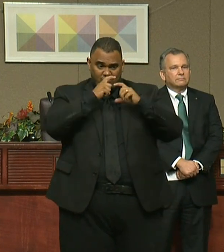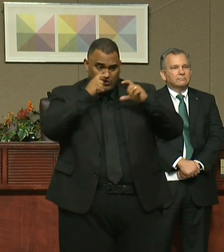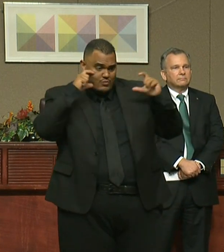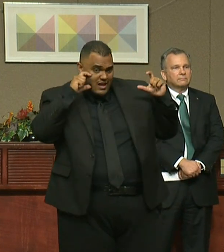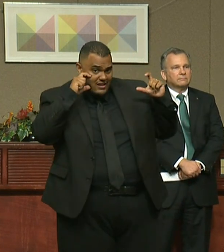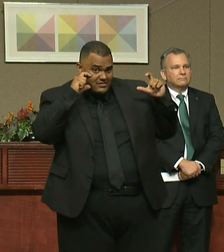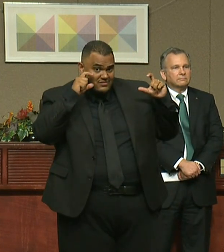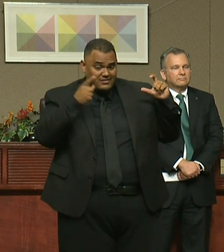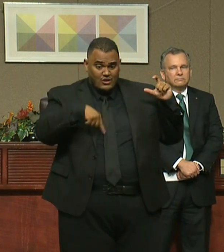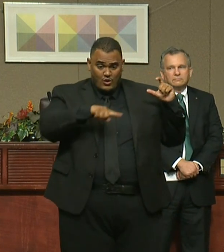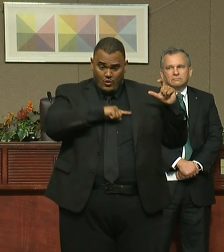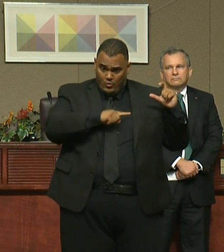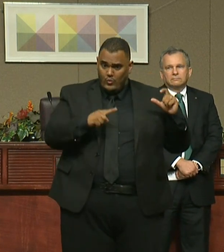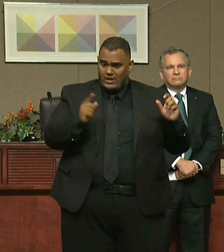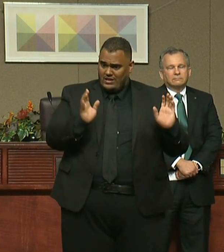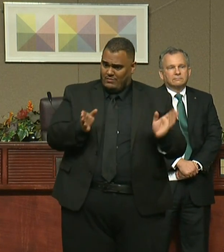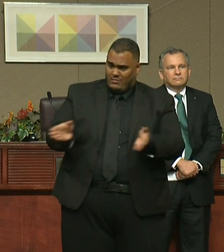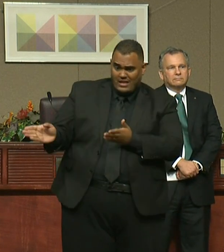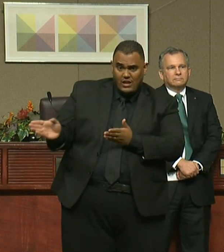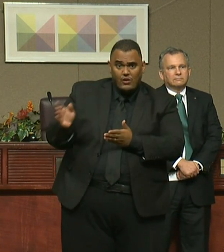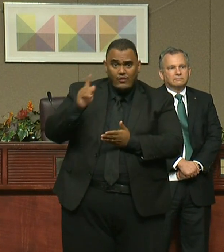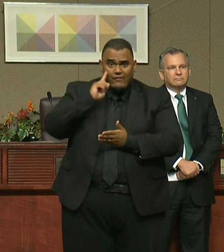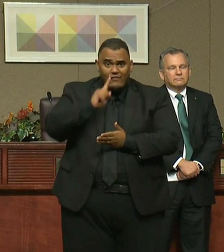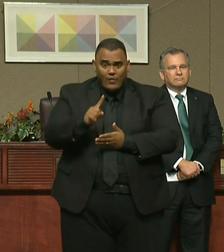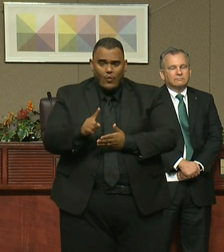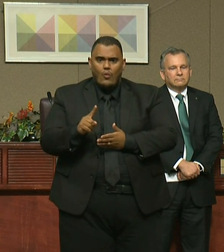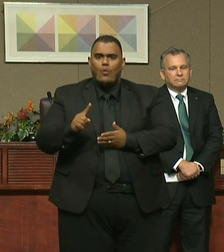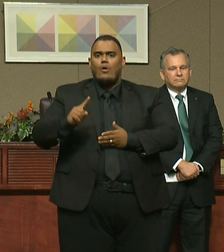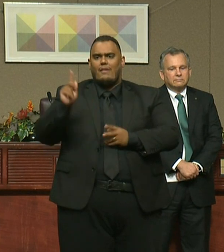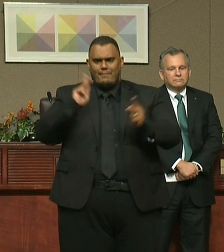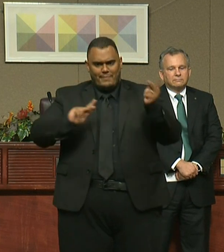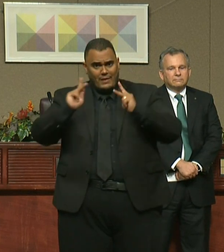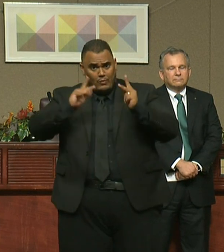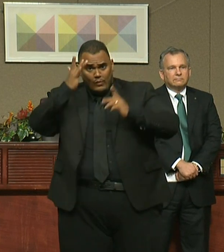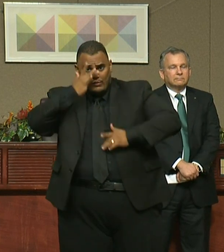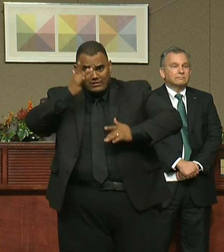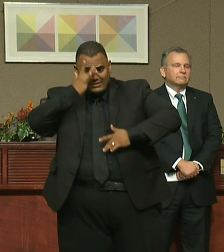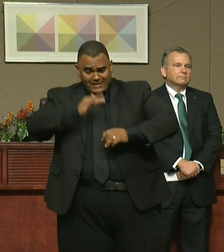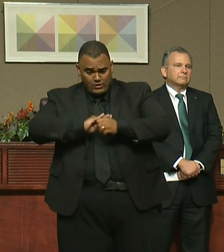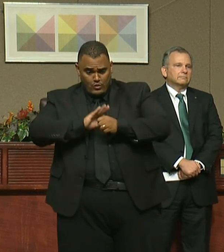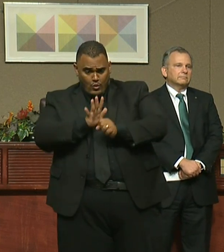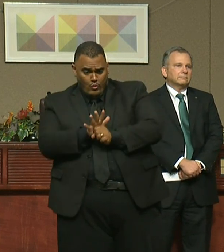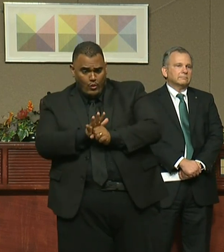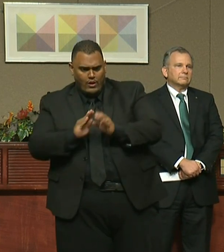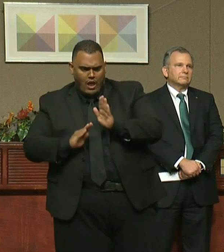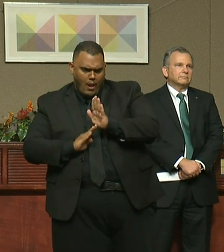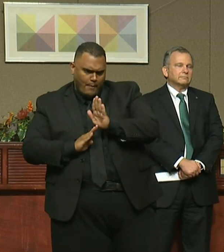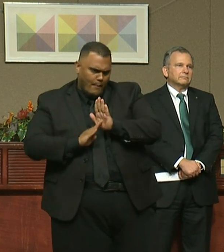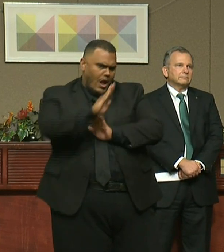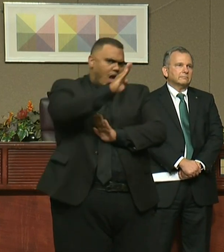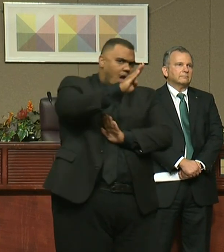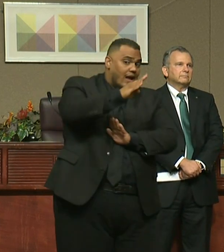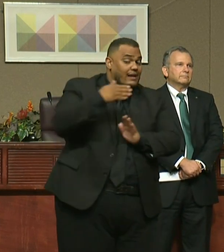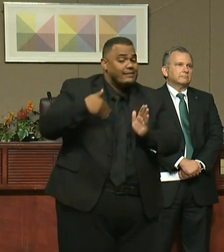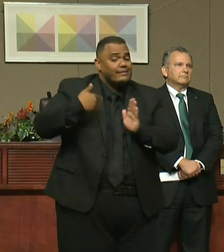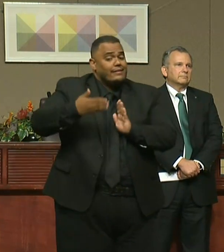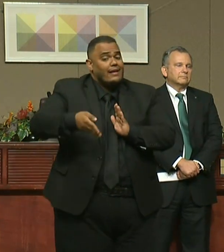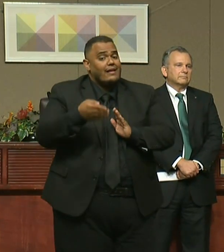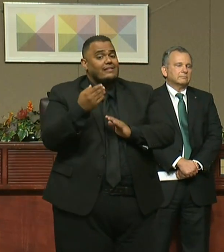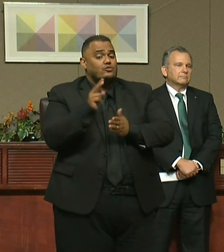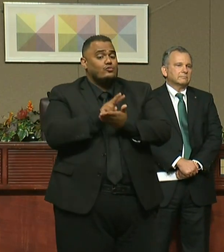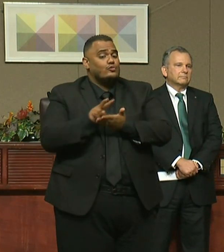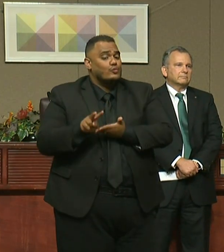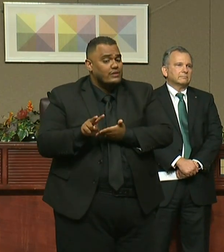increase on positive cases in 14 days or so? And or are we planning, or you